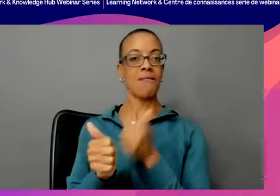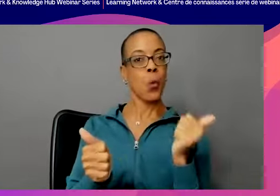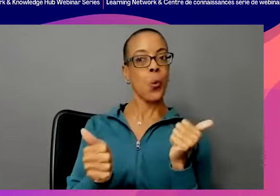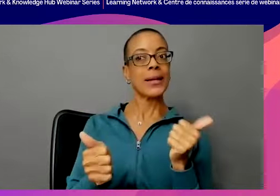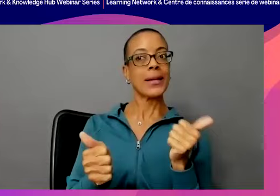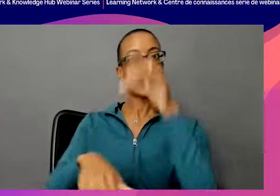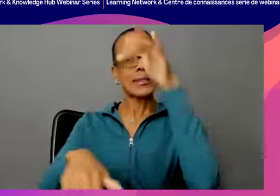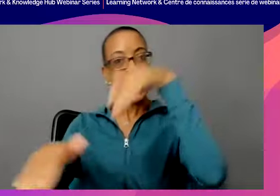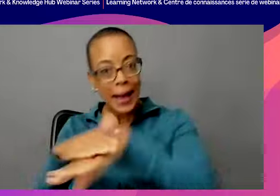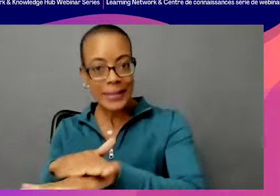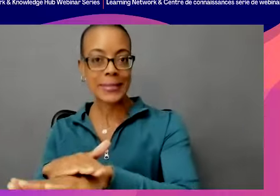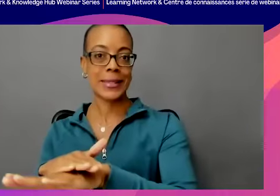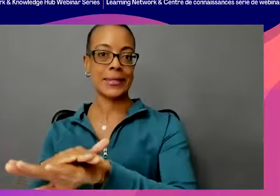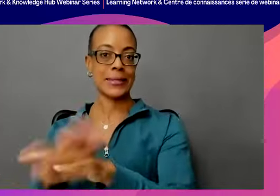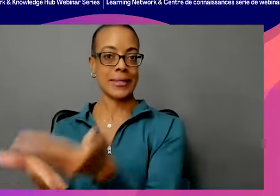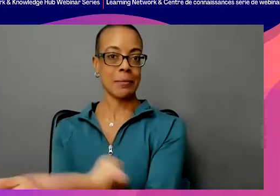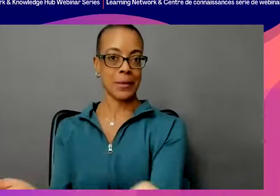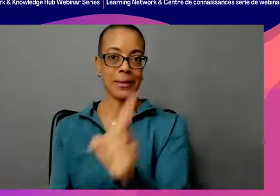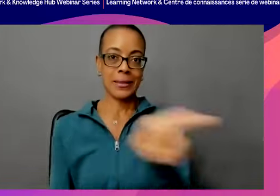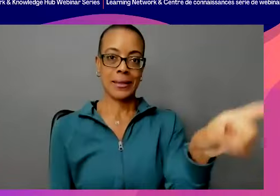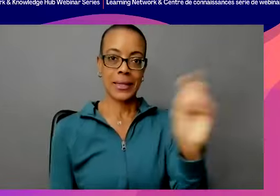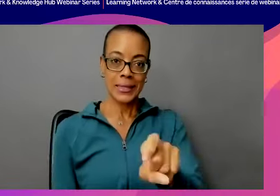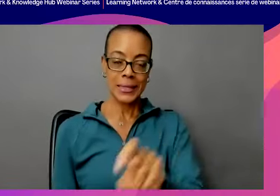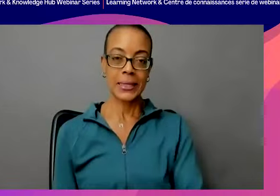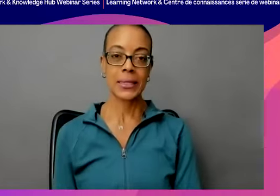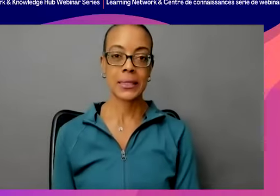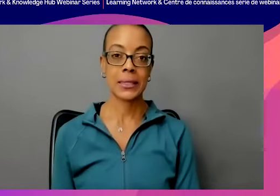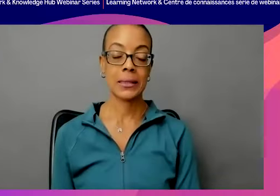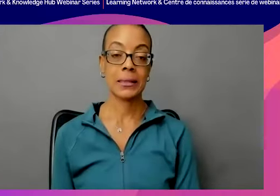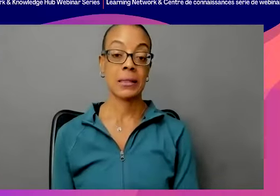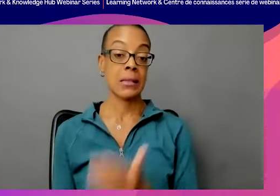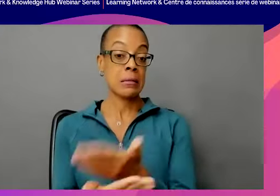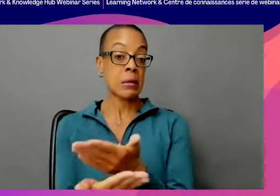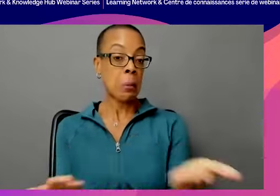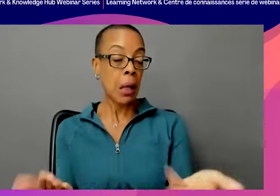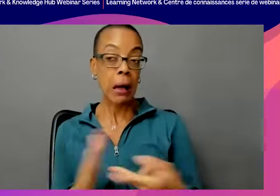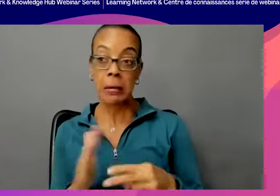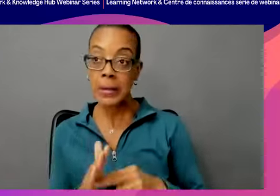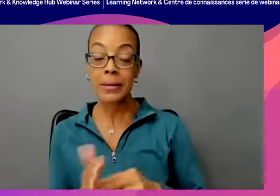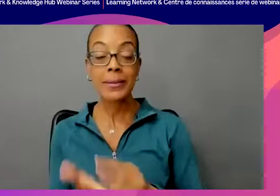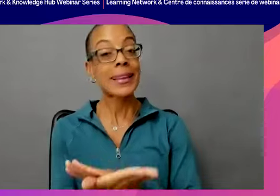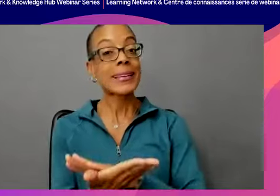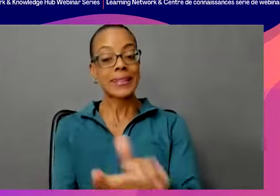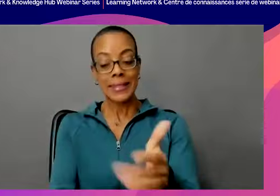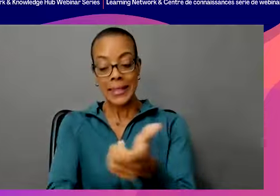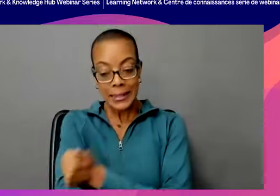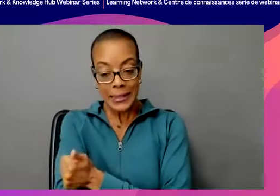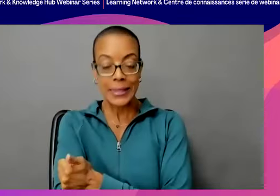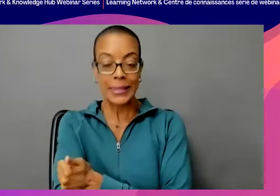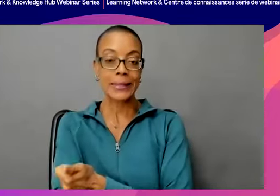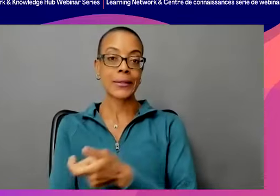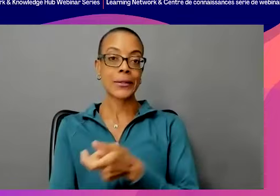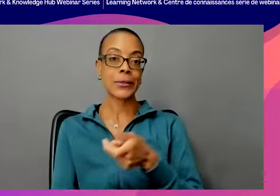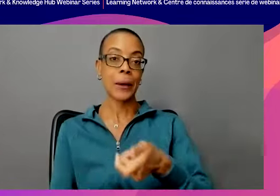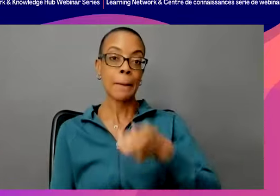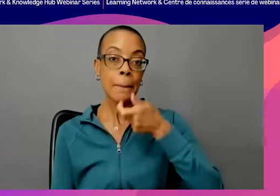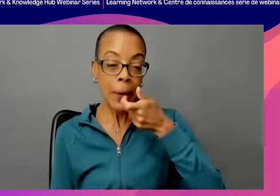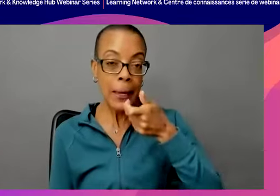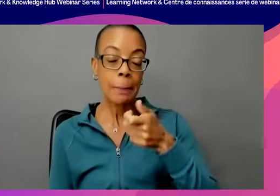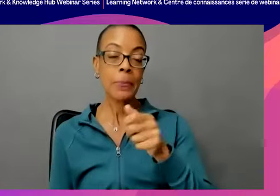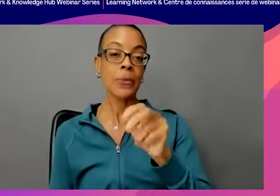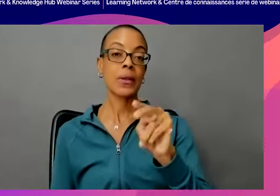need. Harm reduction supplies might include clean needles, syringes, pipes, and Narcan kits.